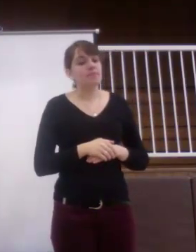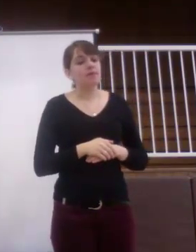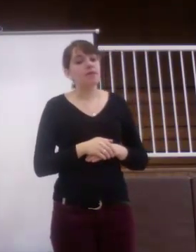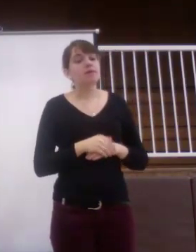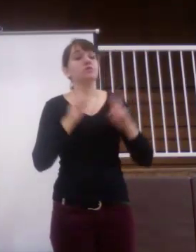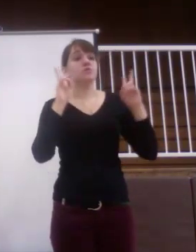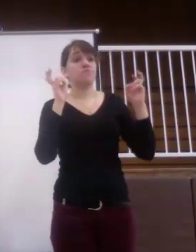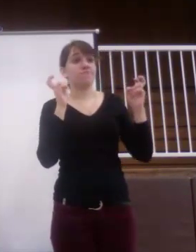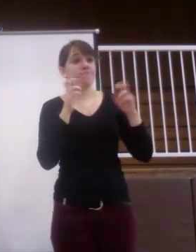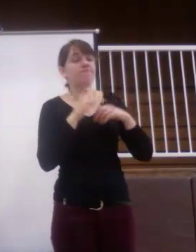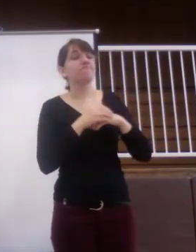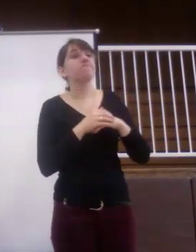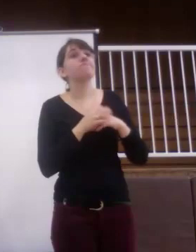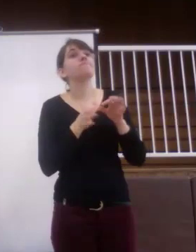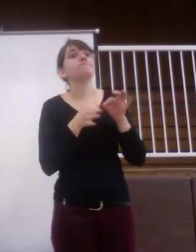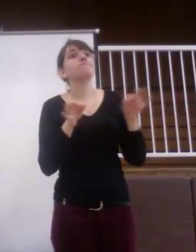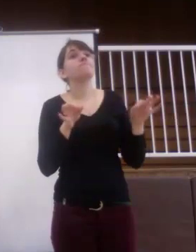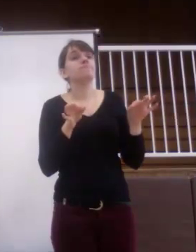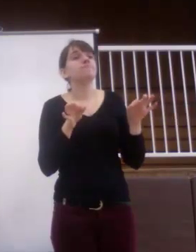Quote, "It is understandable,